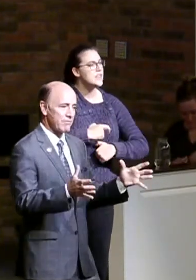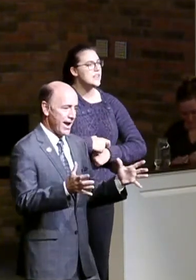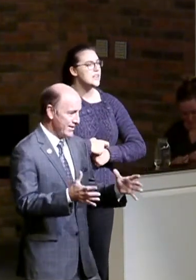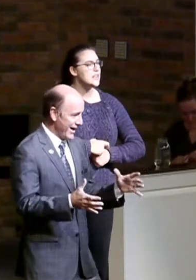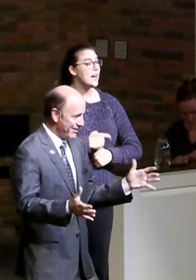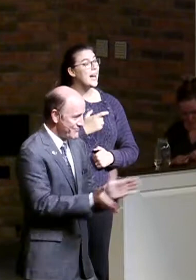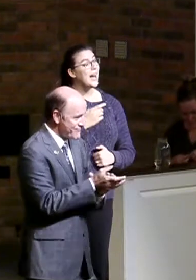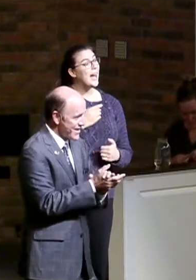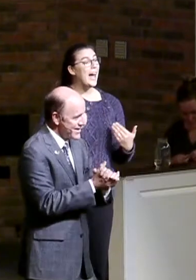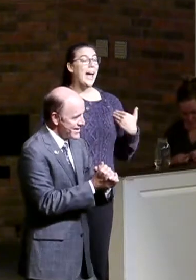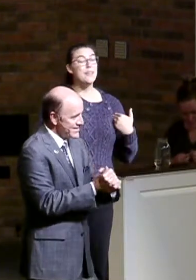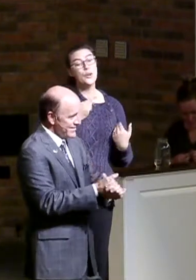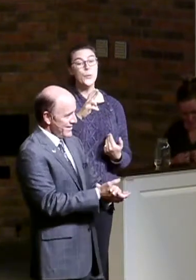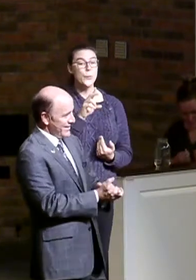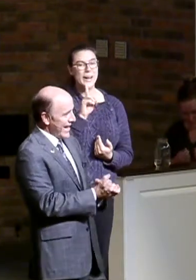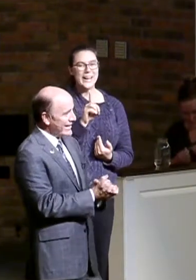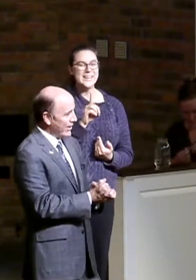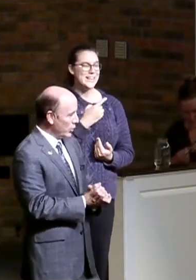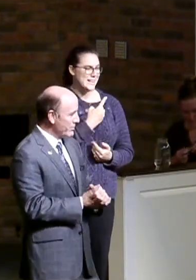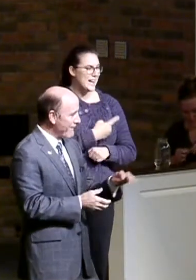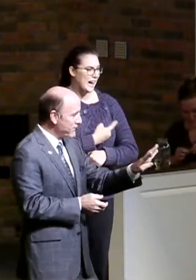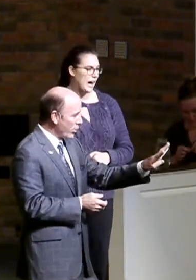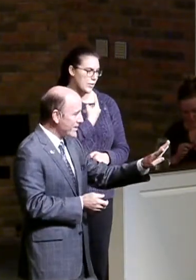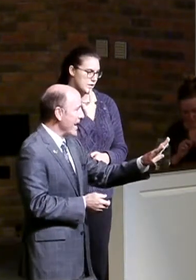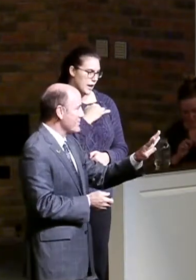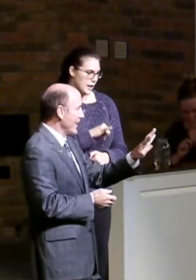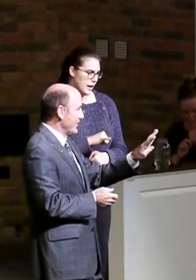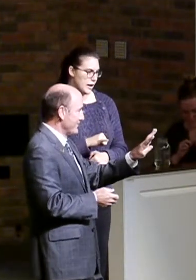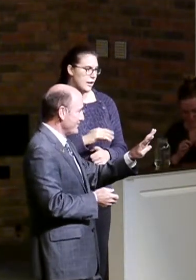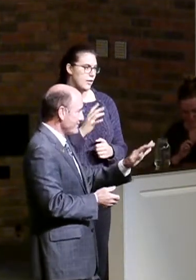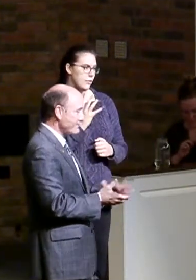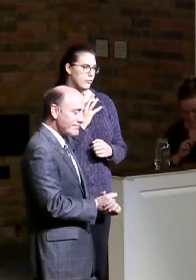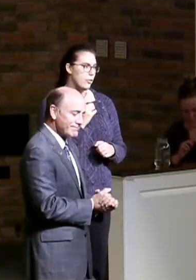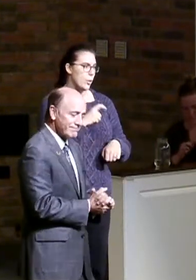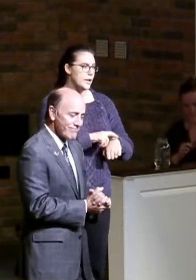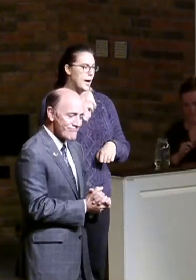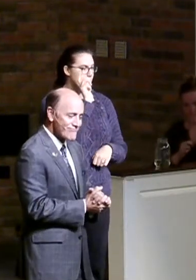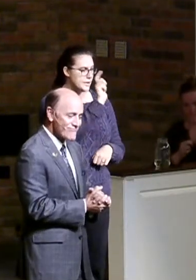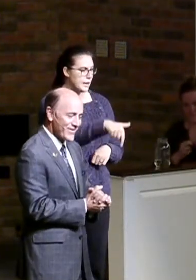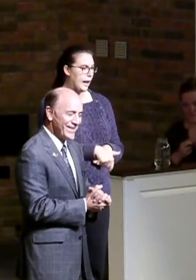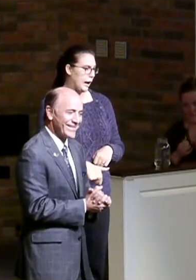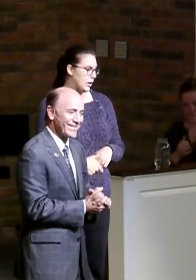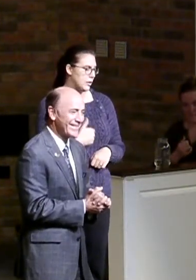say, have a grand day. That got old about 4 times later.